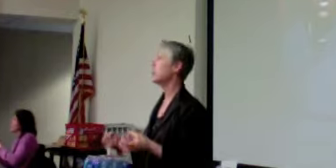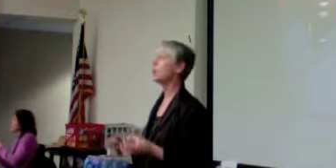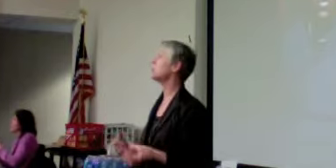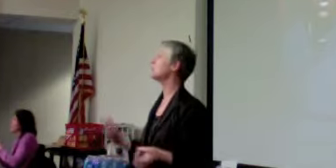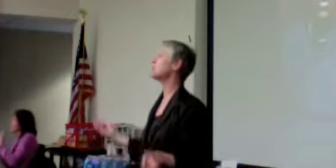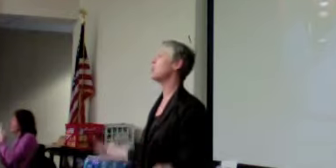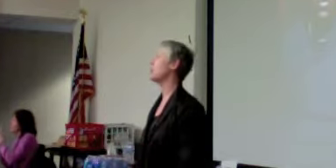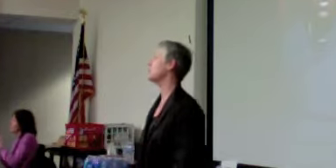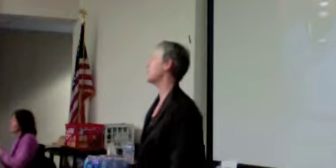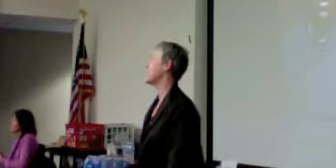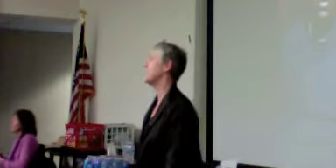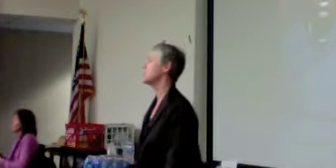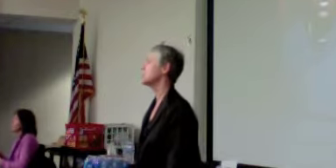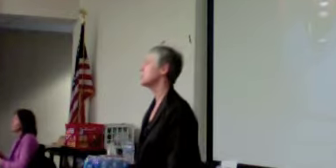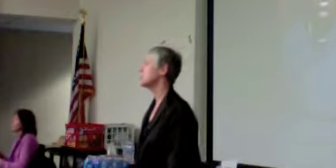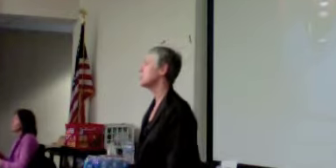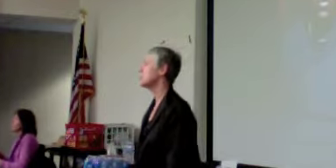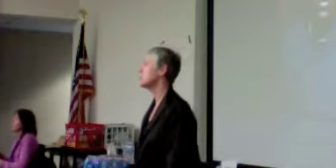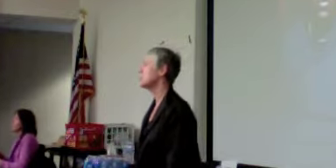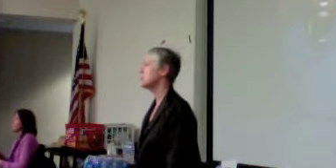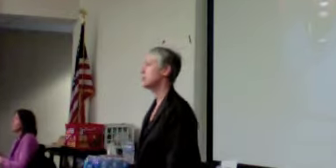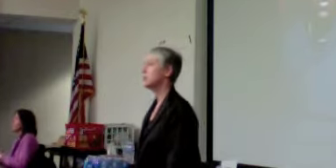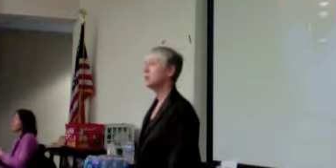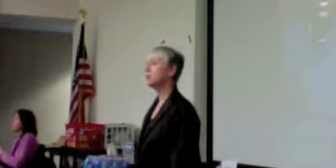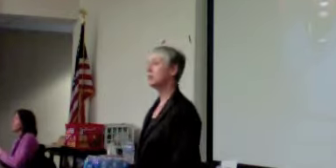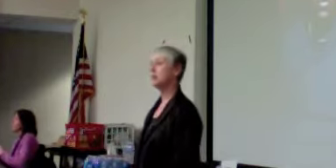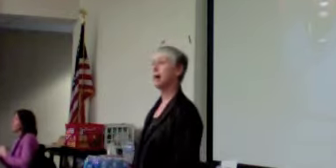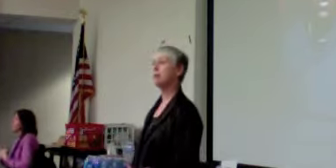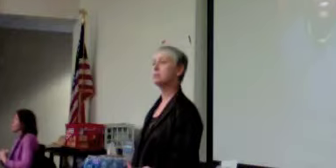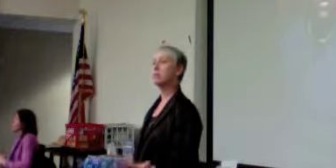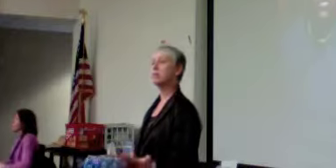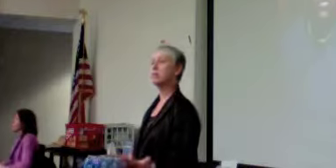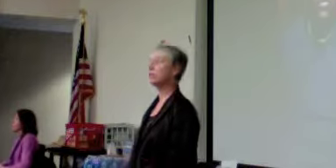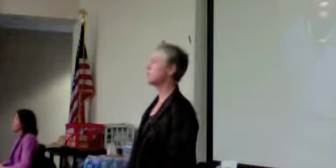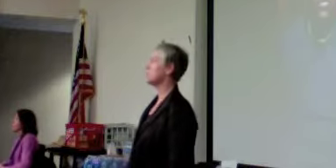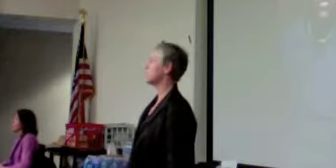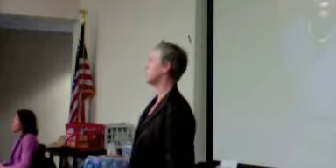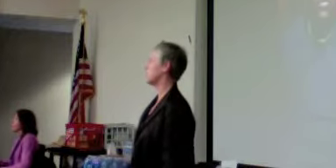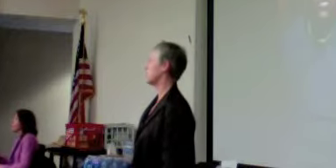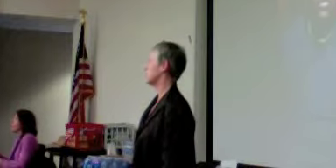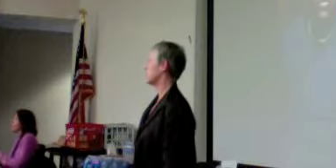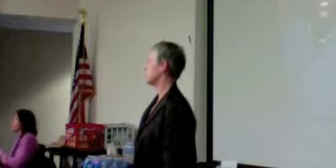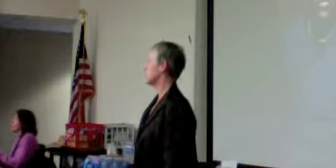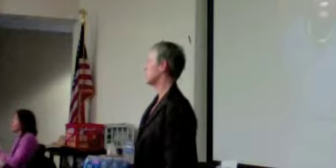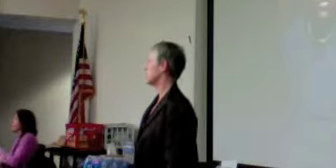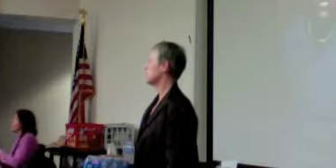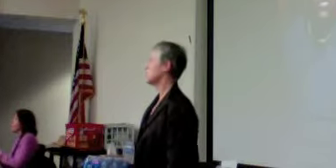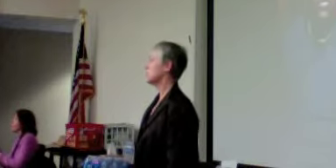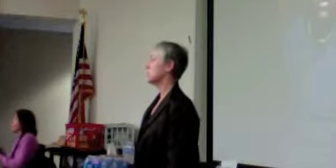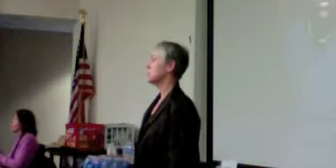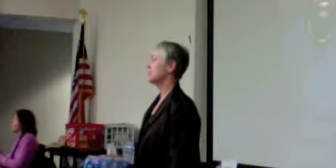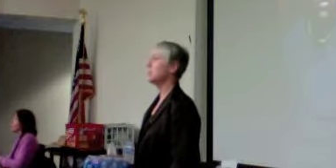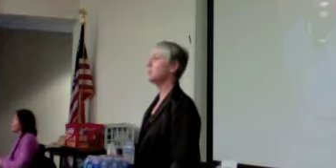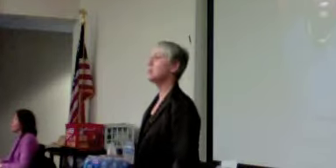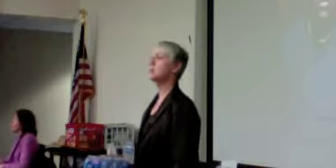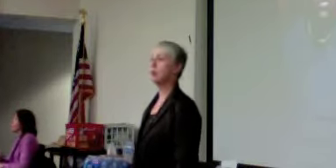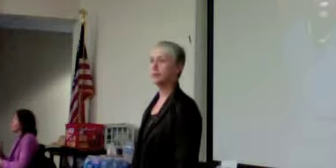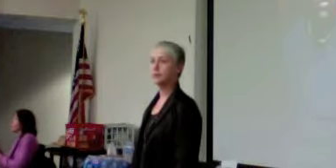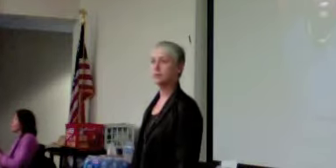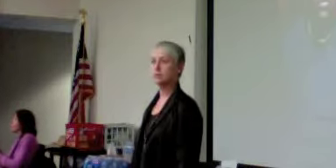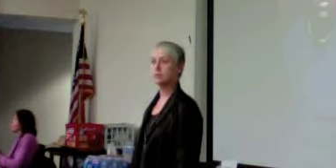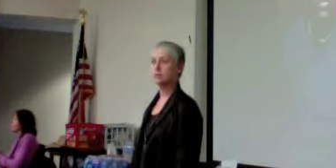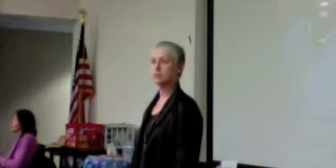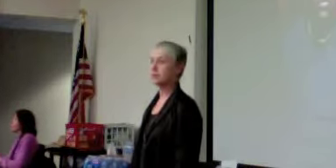interesting? Or do we just sort of wear you guys out? You know, think about your first day of kindergarten. When you went to